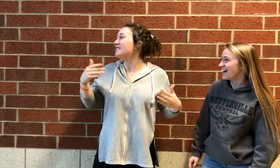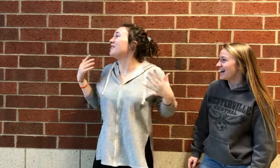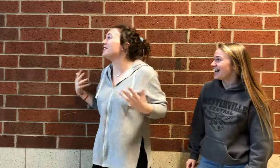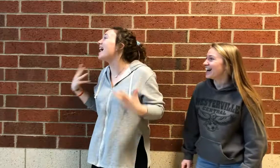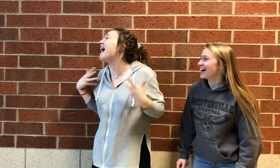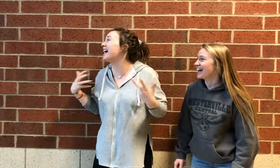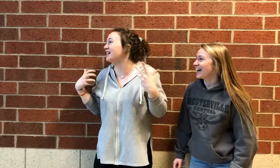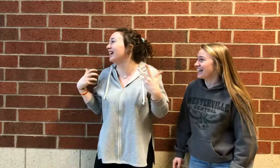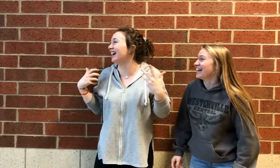What the